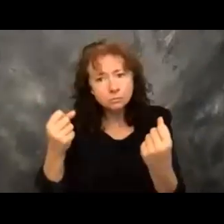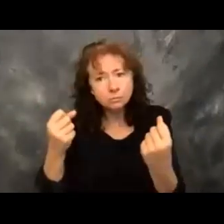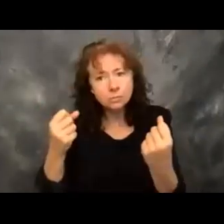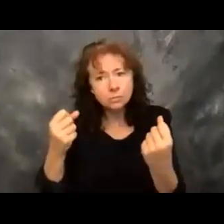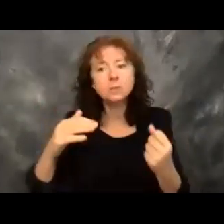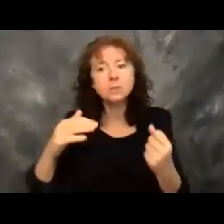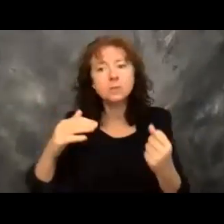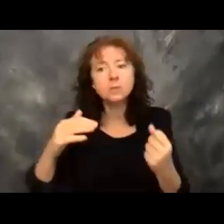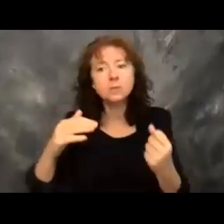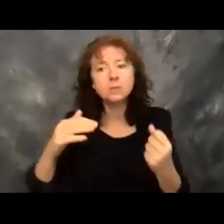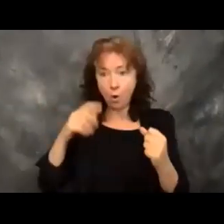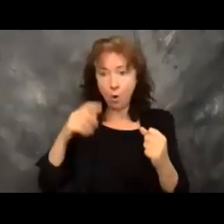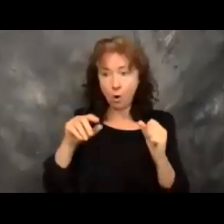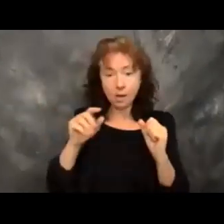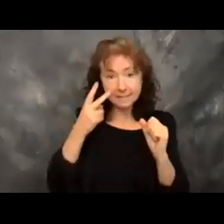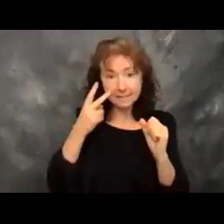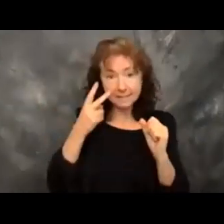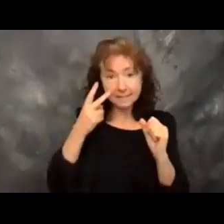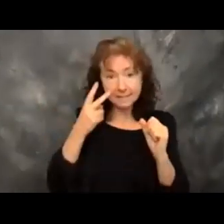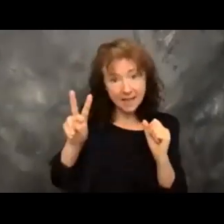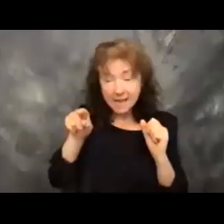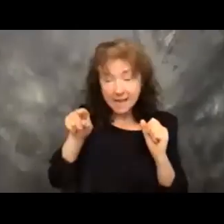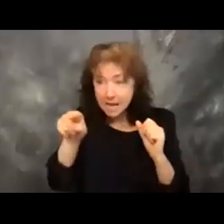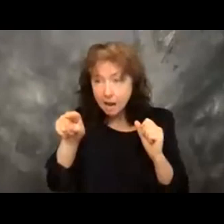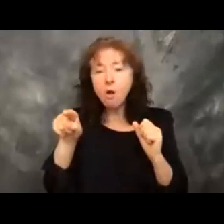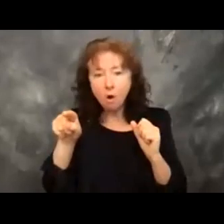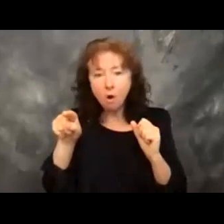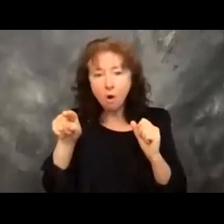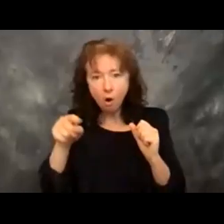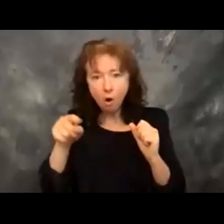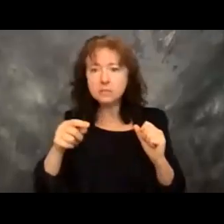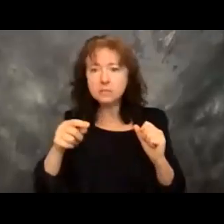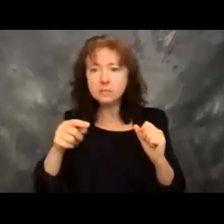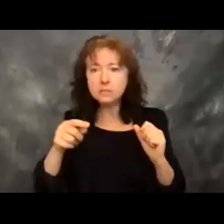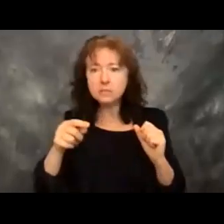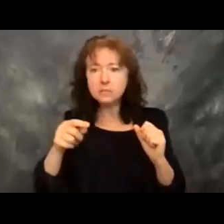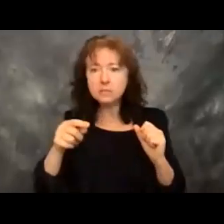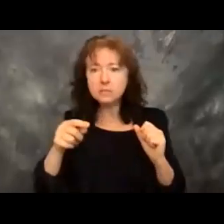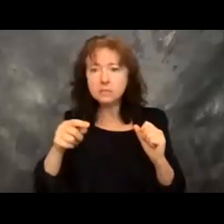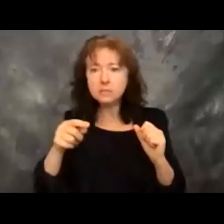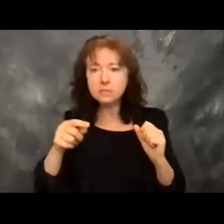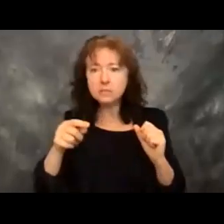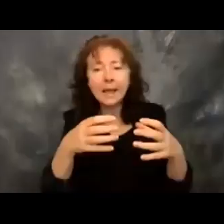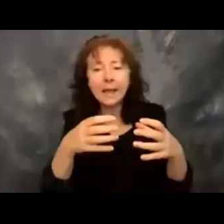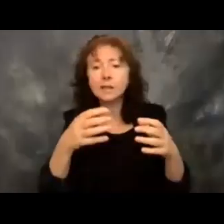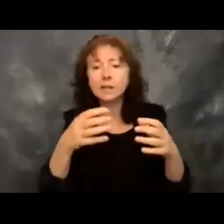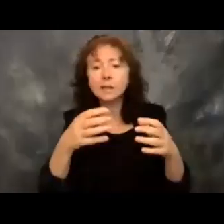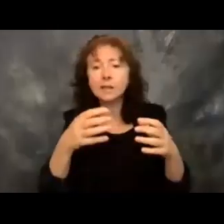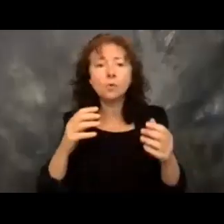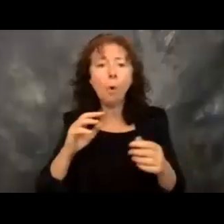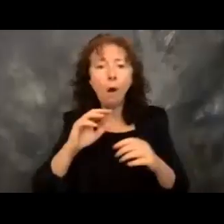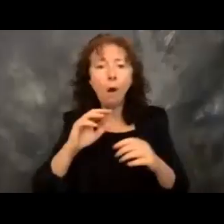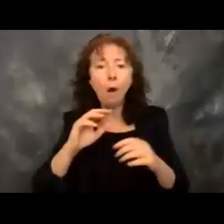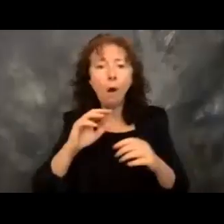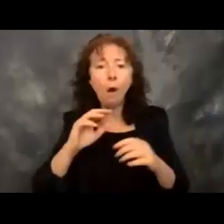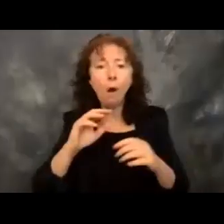and also when there are the meetings of the political candidates to the